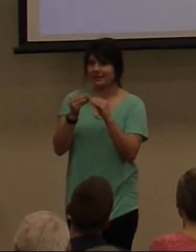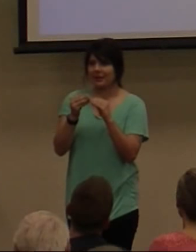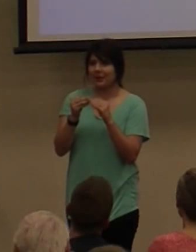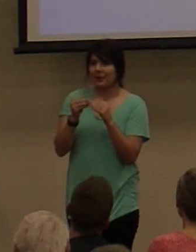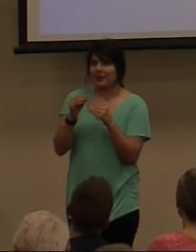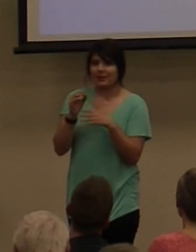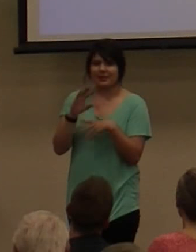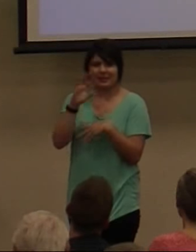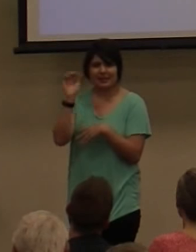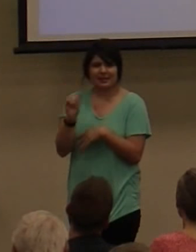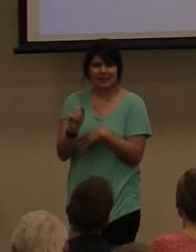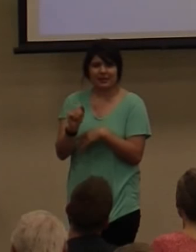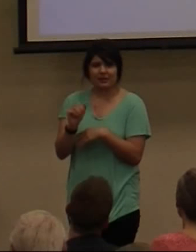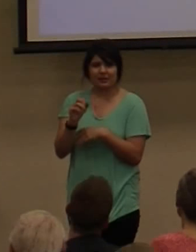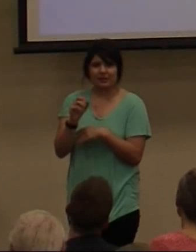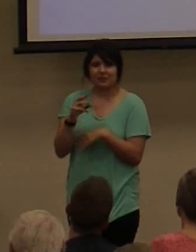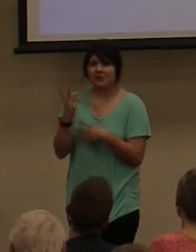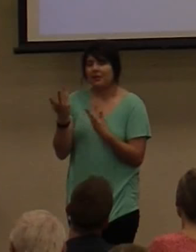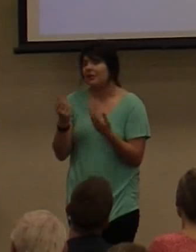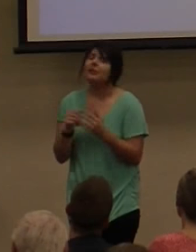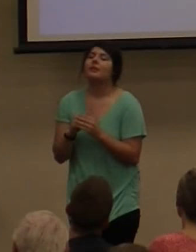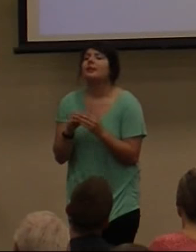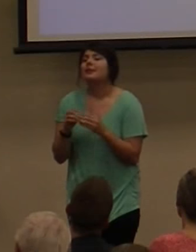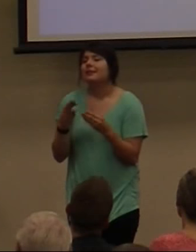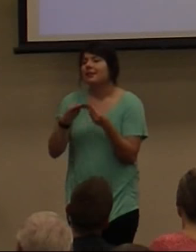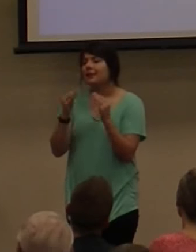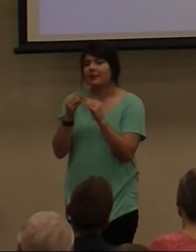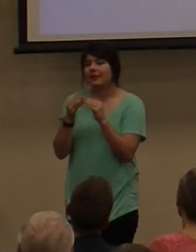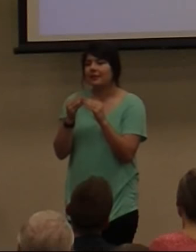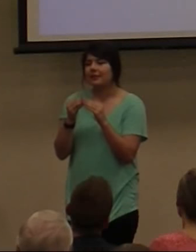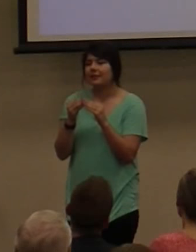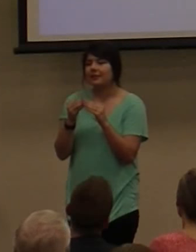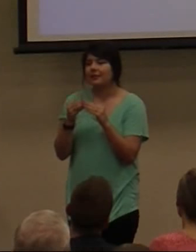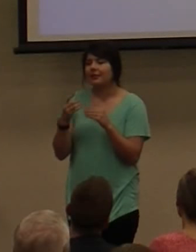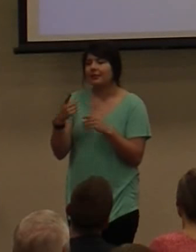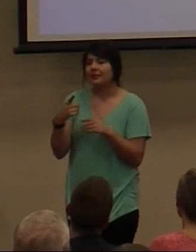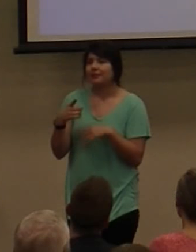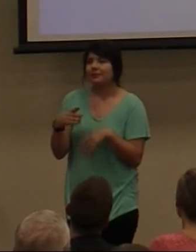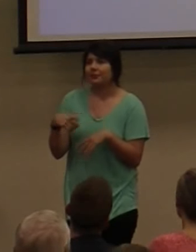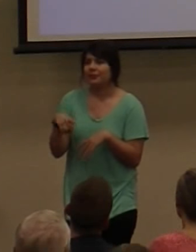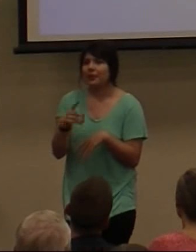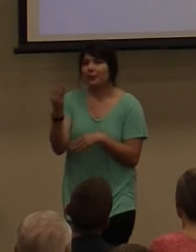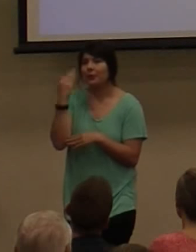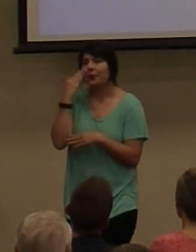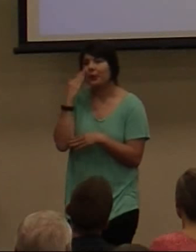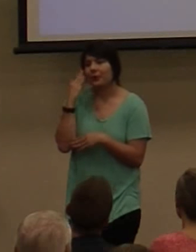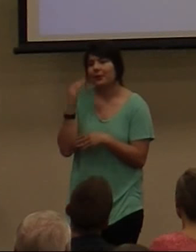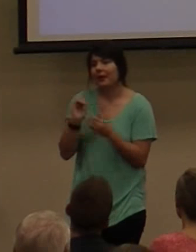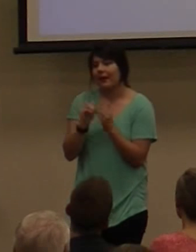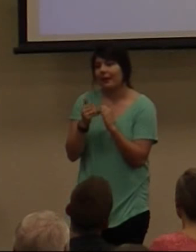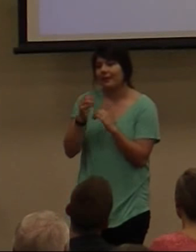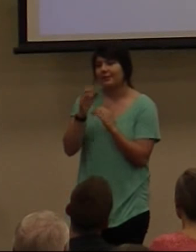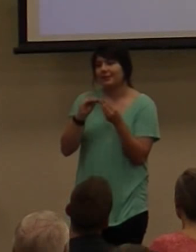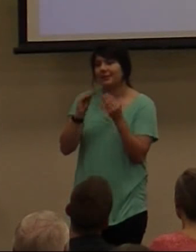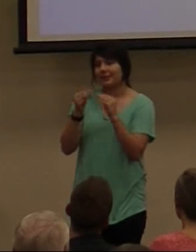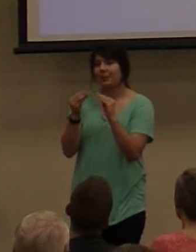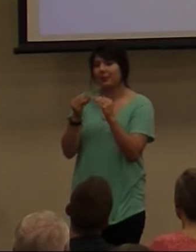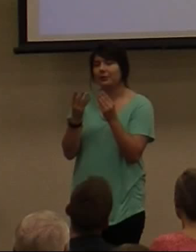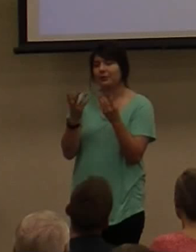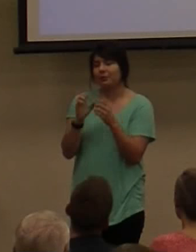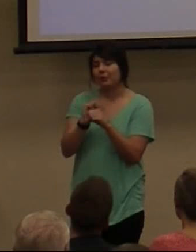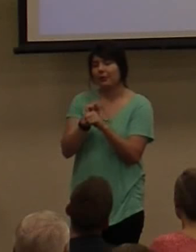you build up your statistics, but for those who are statistically inclined, here are some